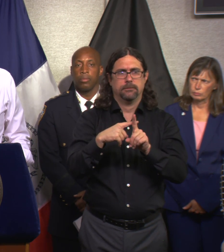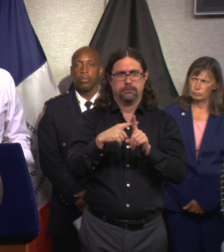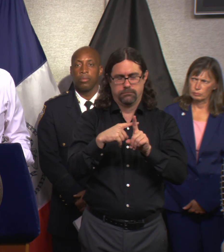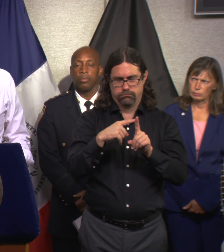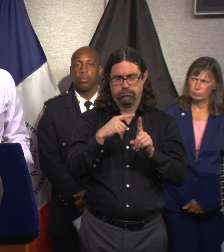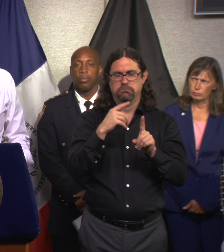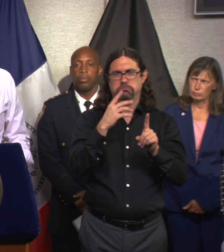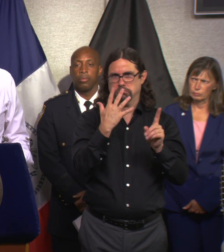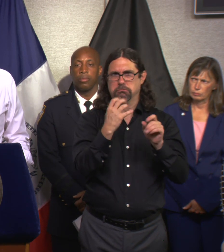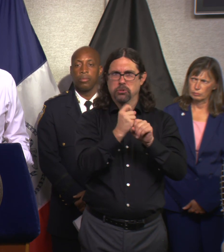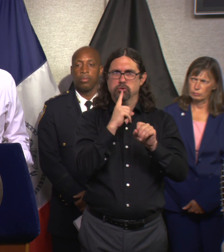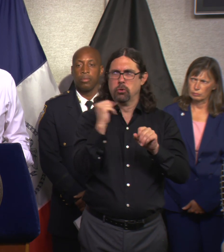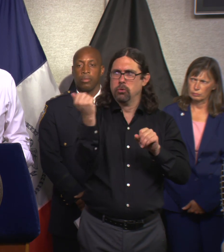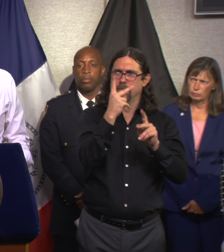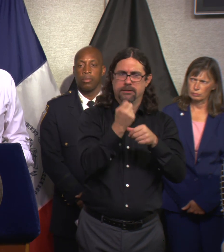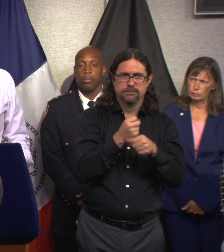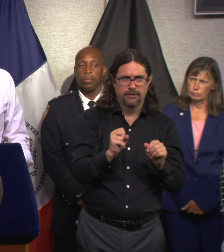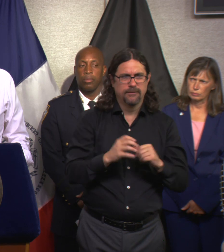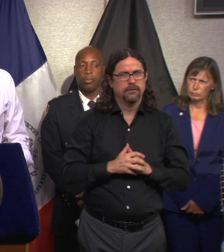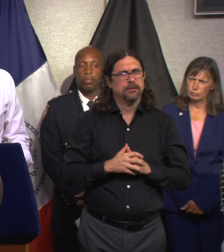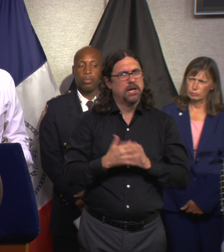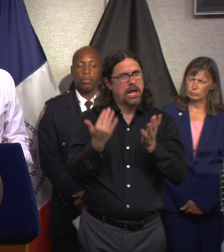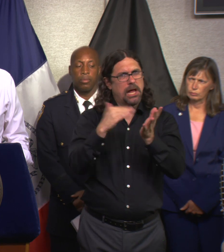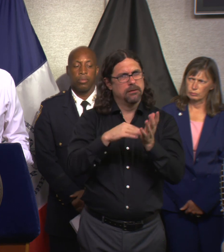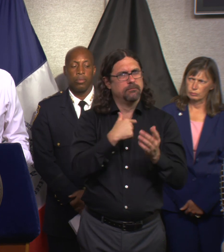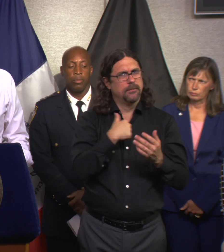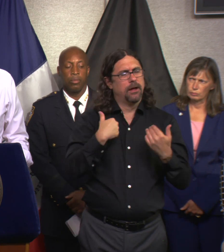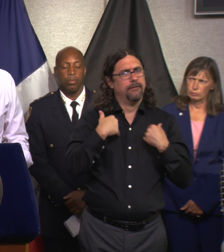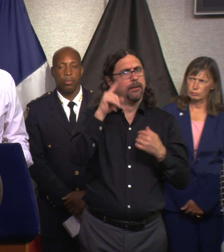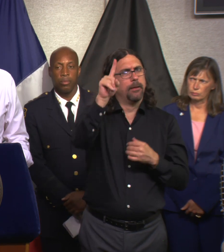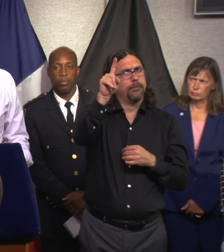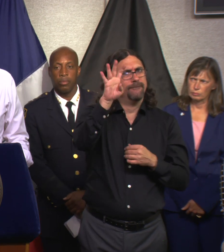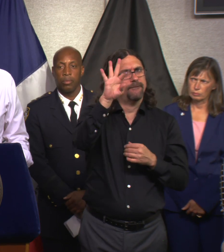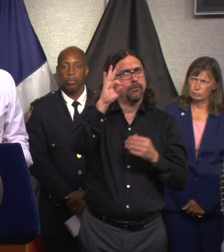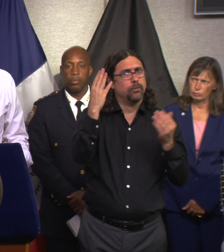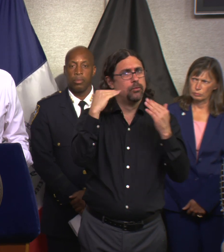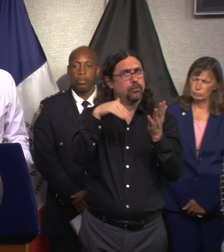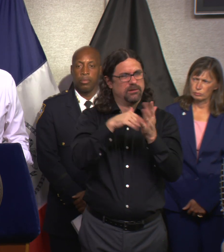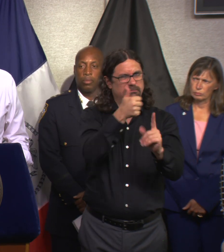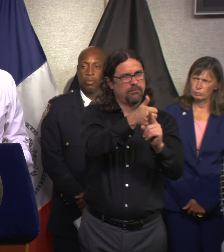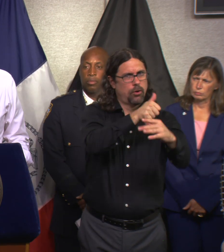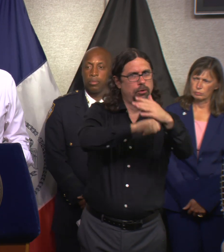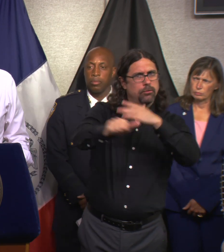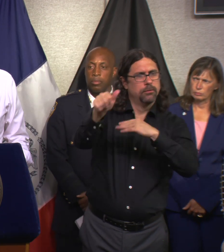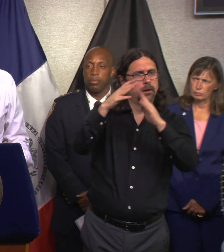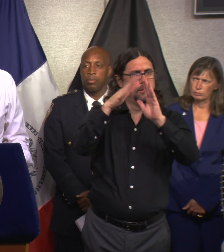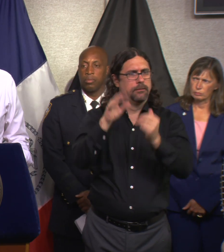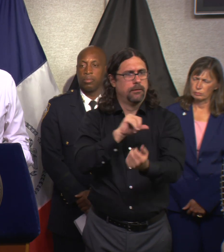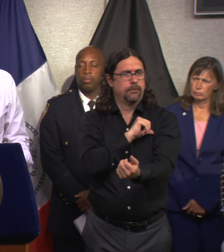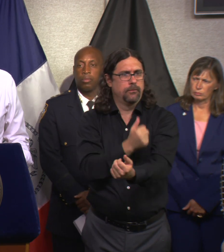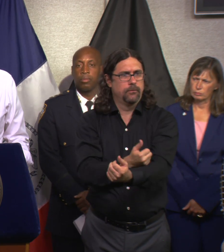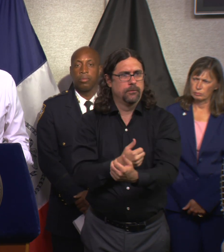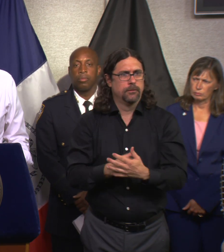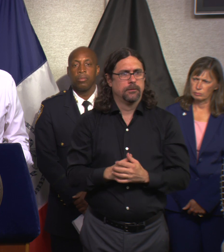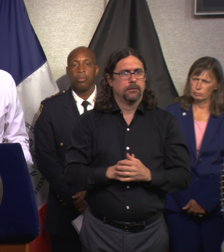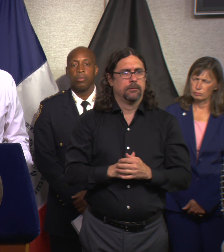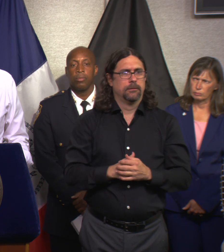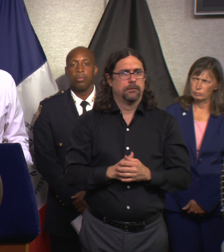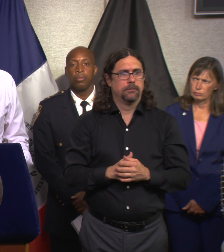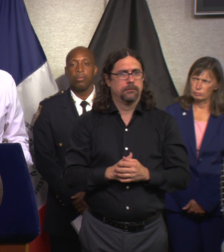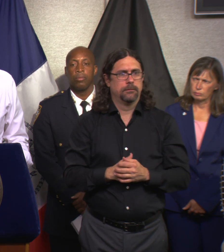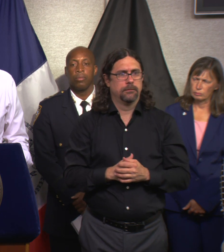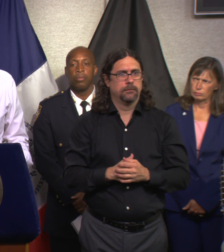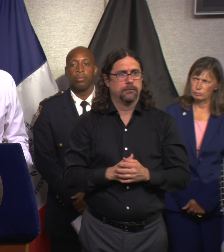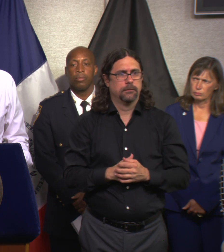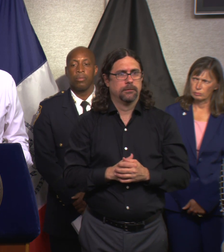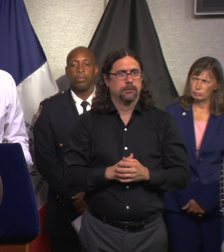were they not all put to their full air conditioning? I'm not happy about that either. I think it's a mistake. I want to get a report back from NYCHA